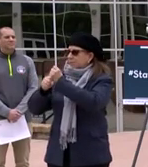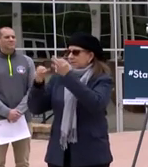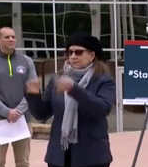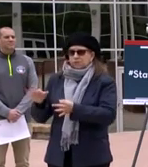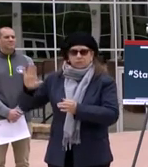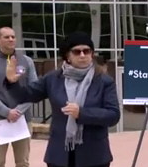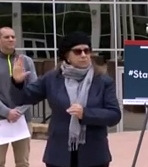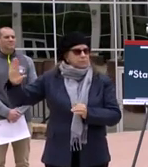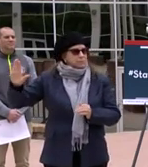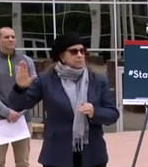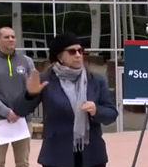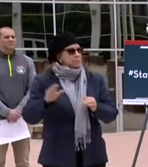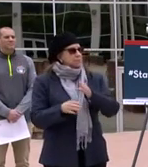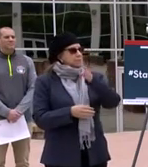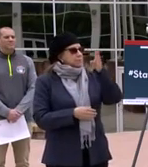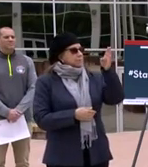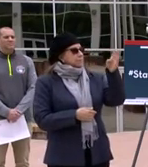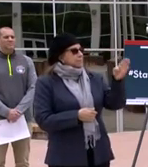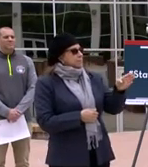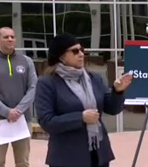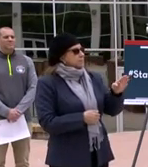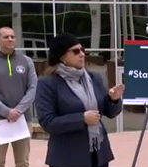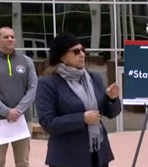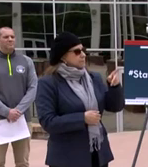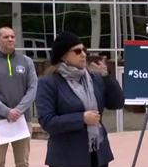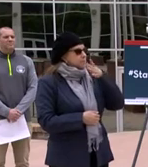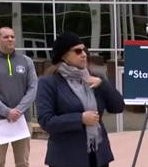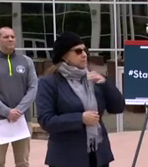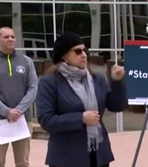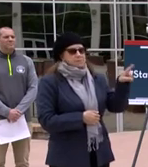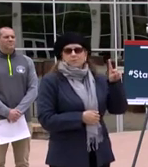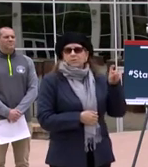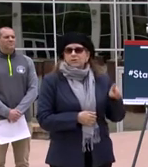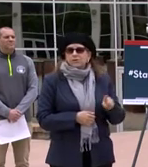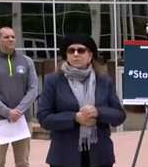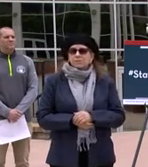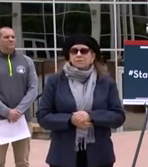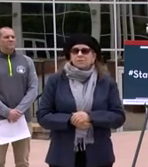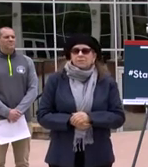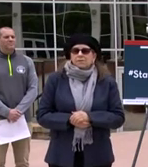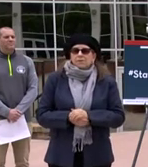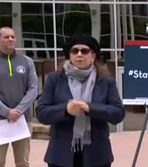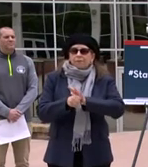Do you anticipate to include hospitalizations or in that data?